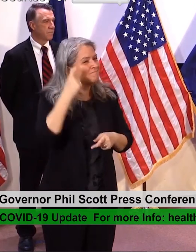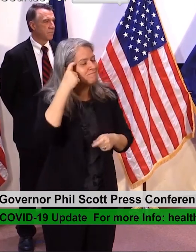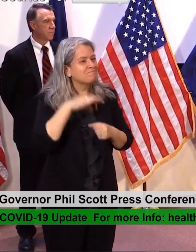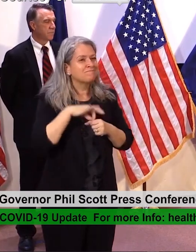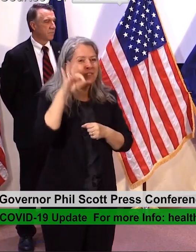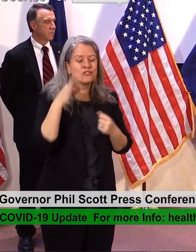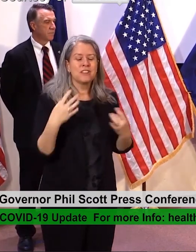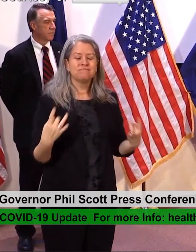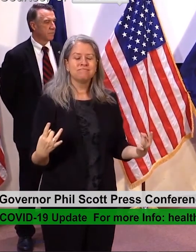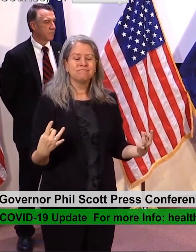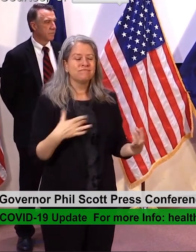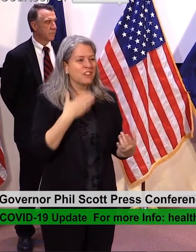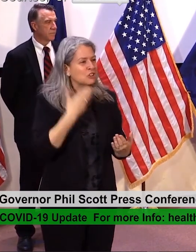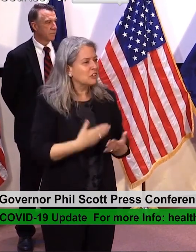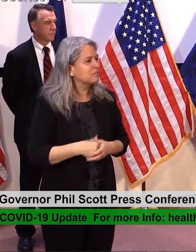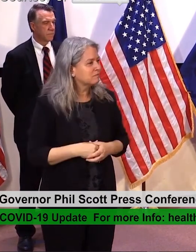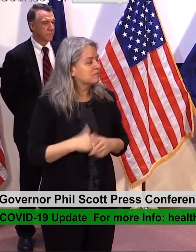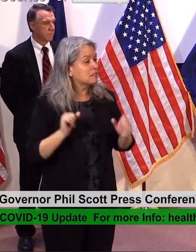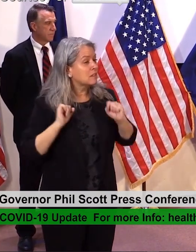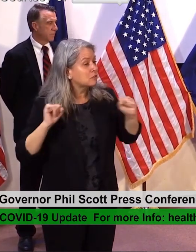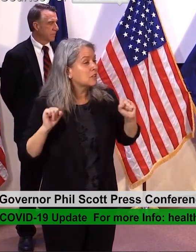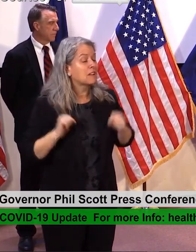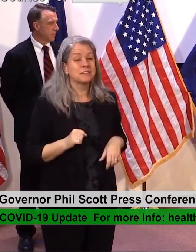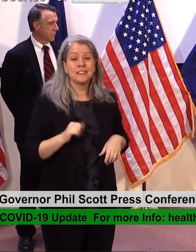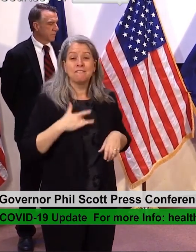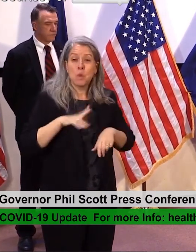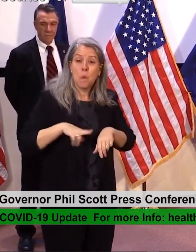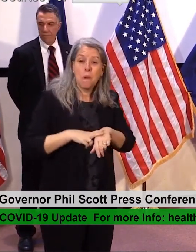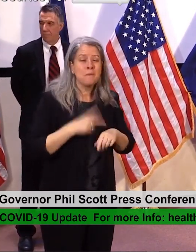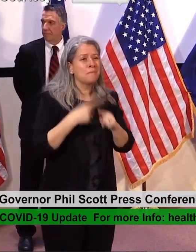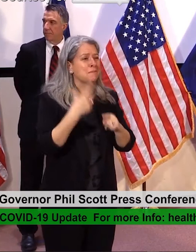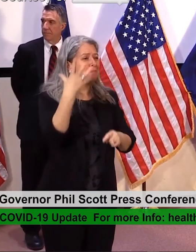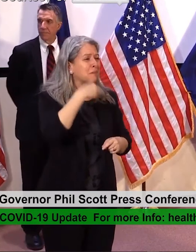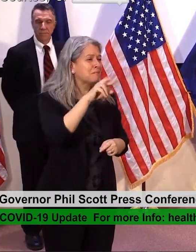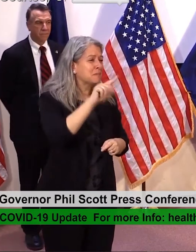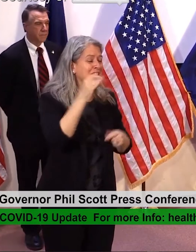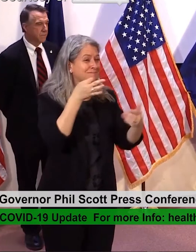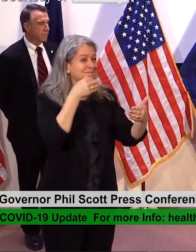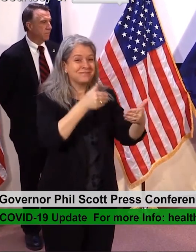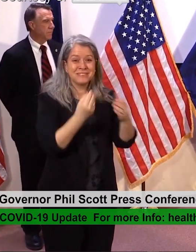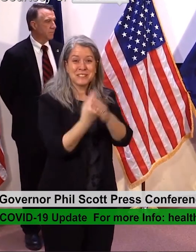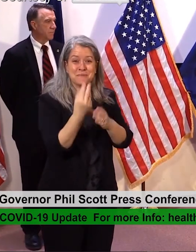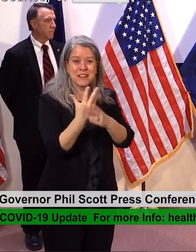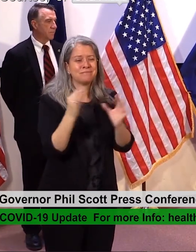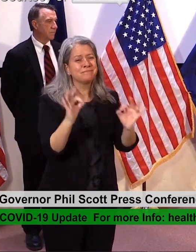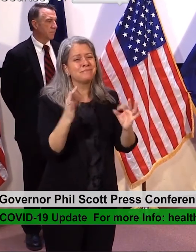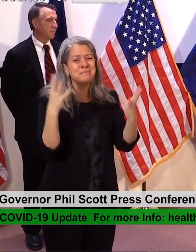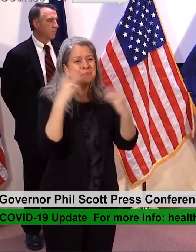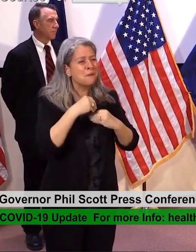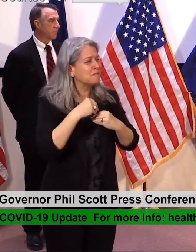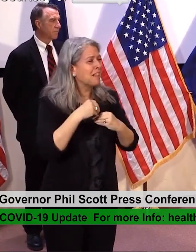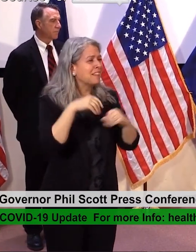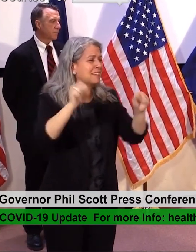spiritual well-being. Exercise, a sense of normalcy, and the beauty of Vermont as we transition into spring. However, we have to be